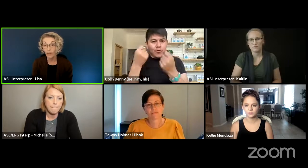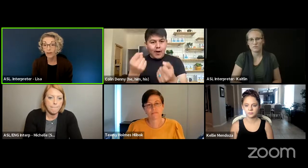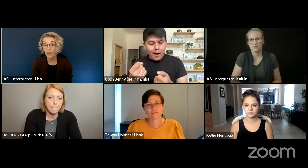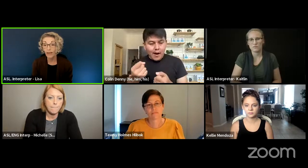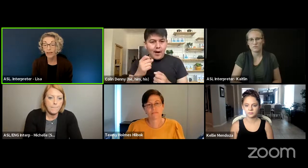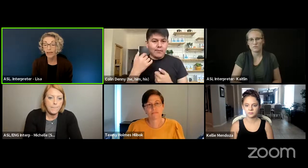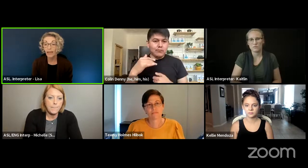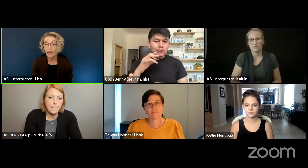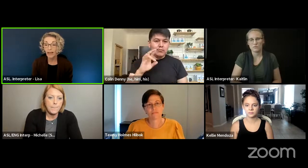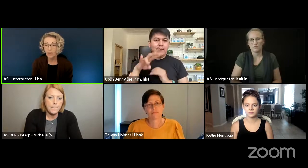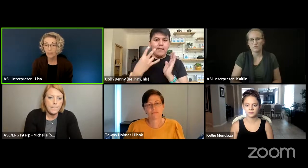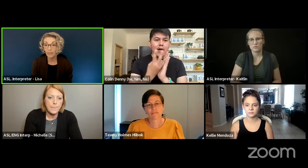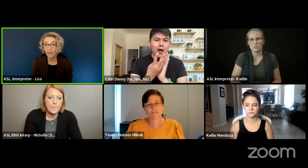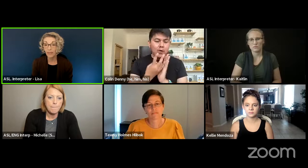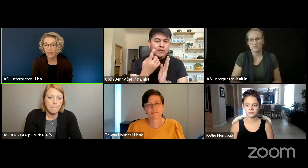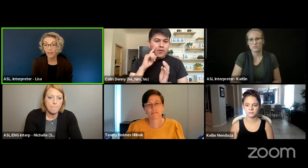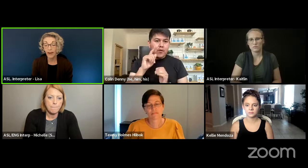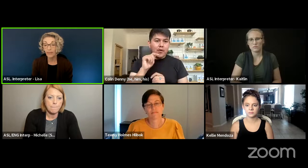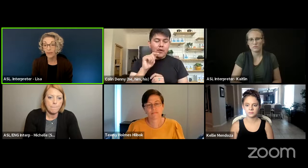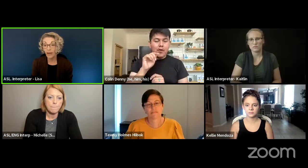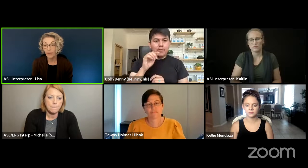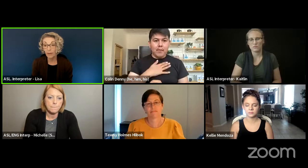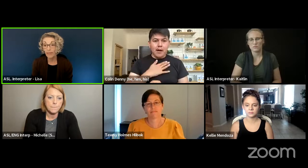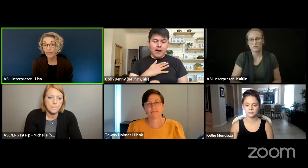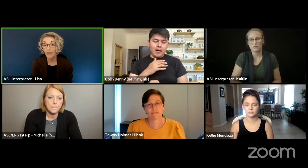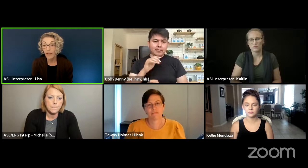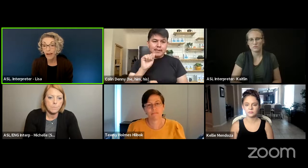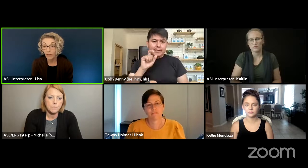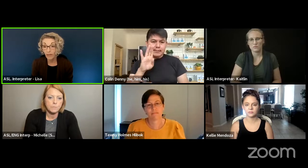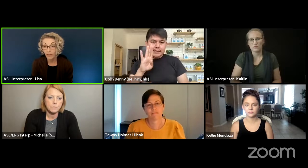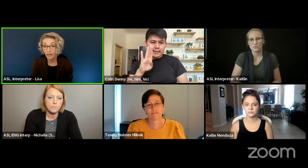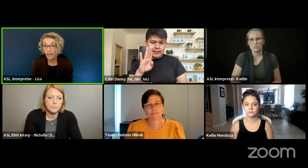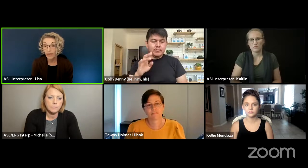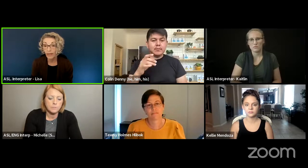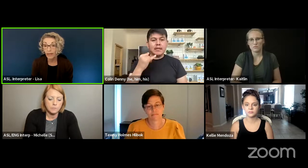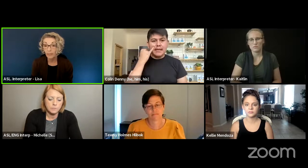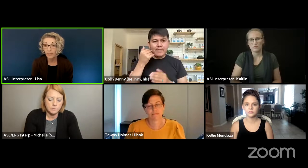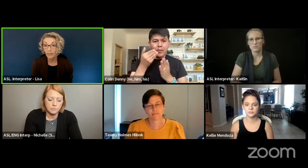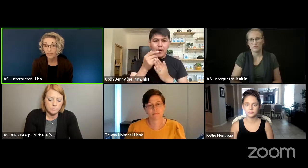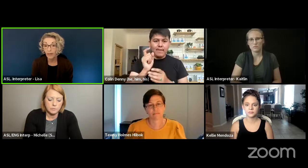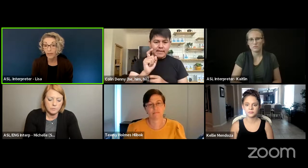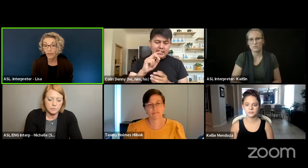of Arizona, then you have to drive maybe 7 hours.